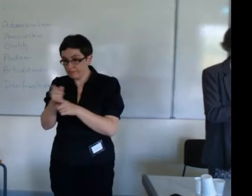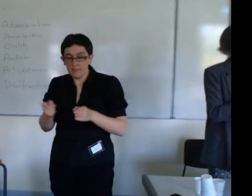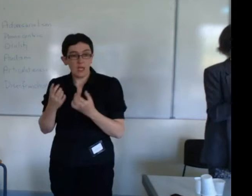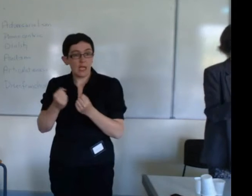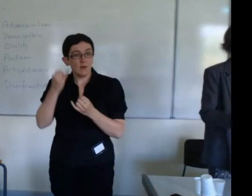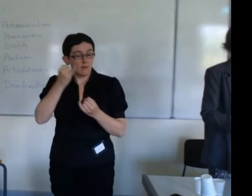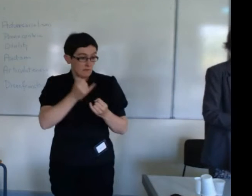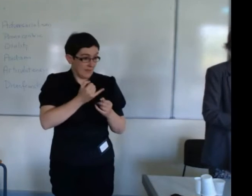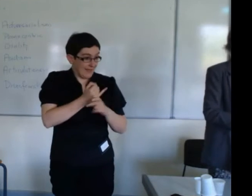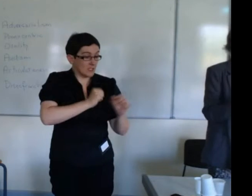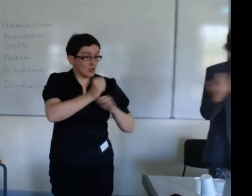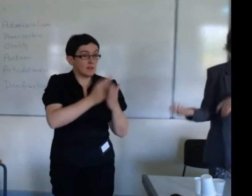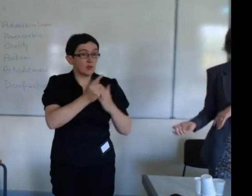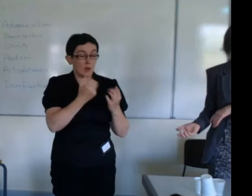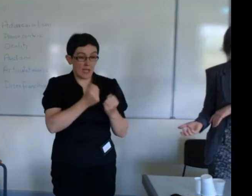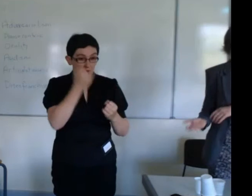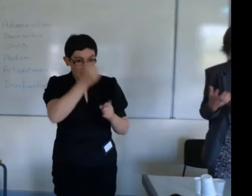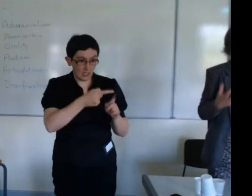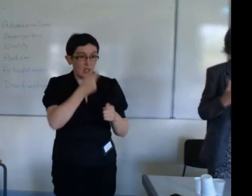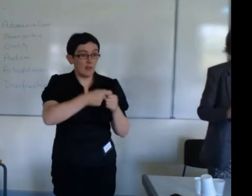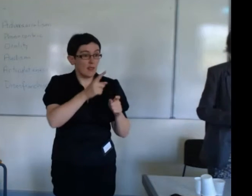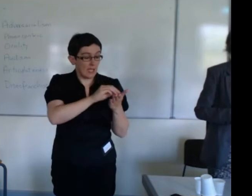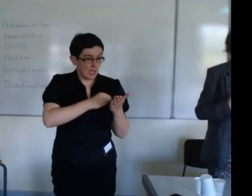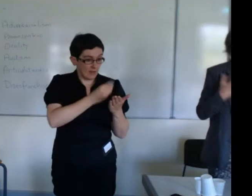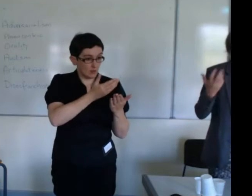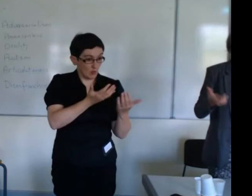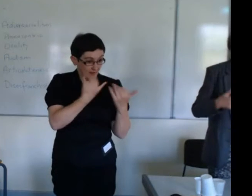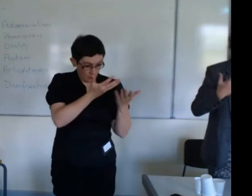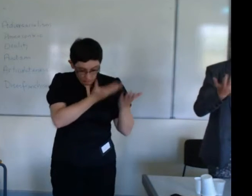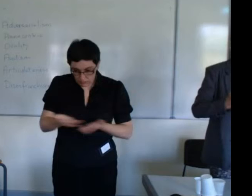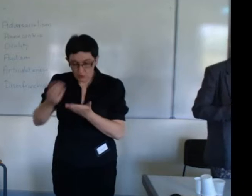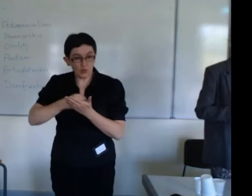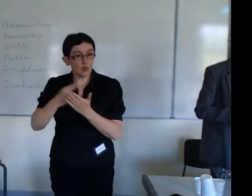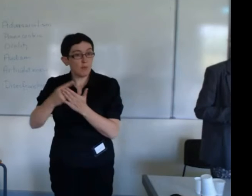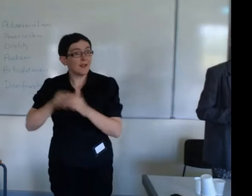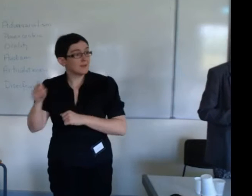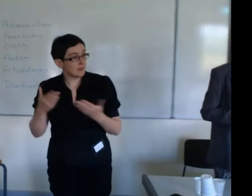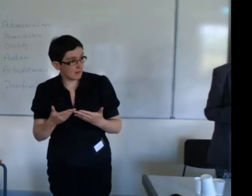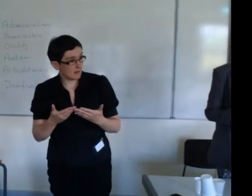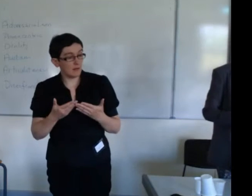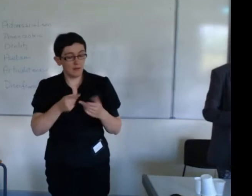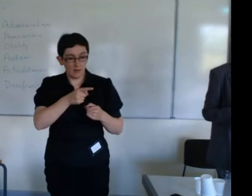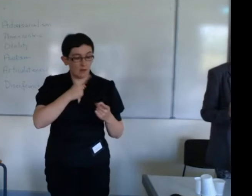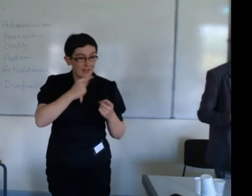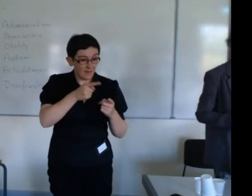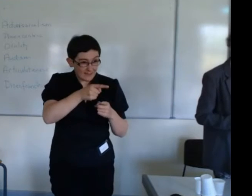have to be able to give the policy people enough information to see, you know, those questions of how big it is, what can we do, how we can sort